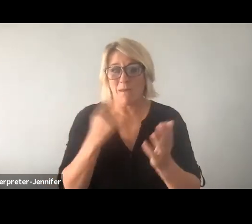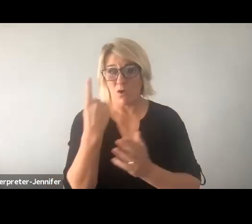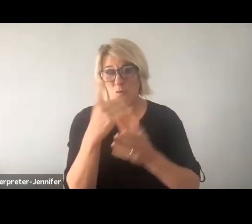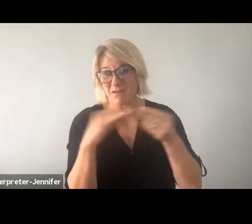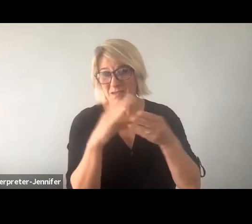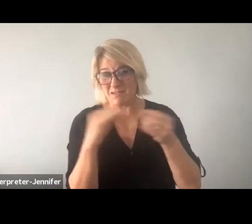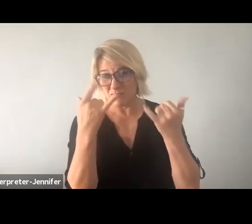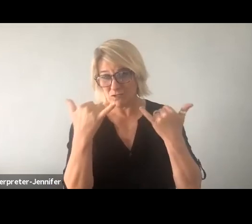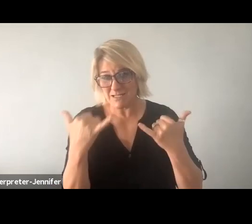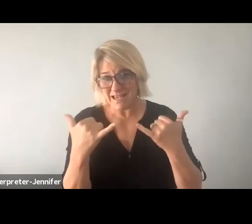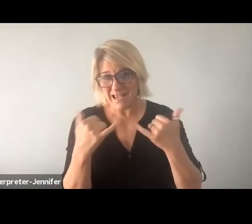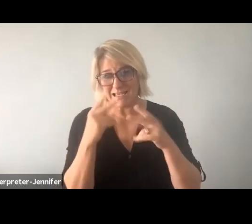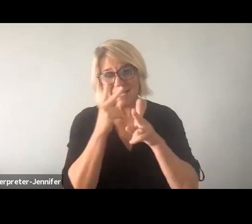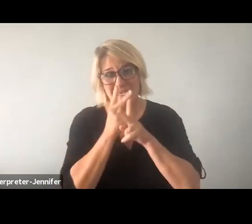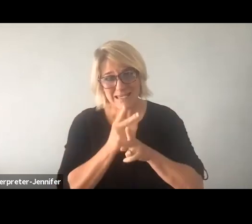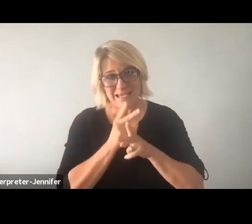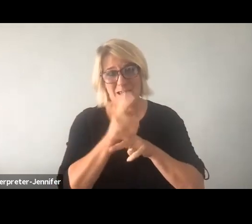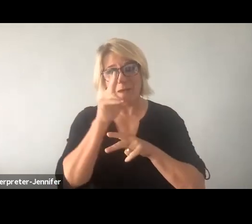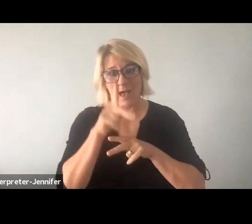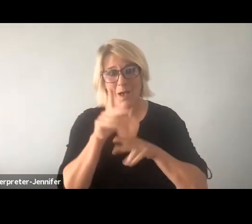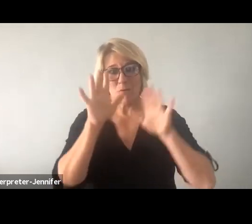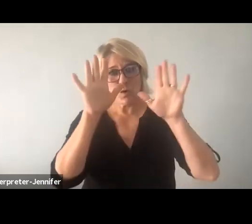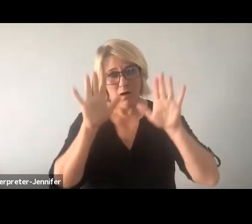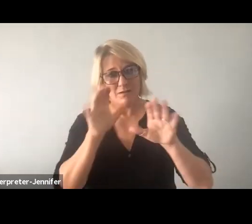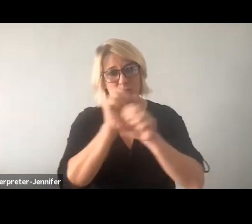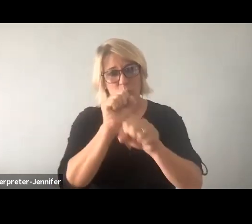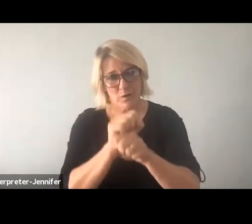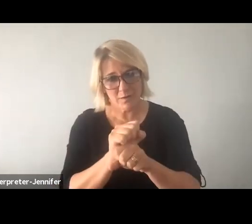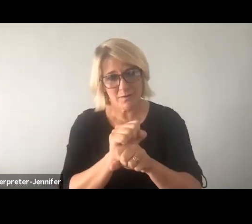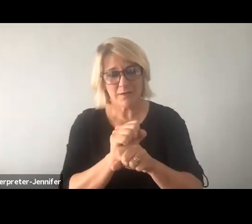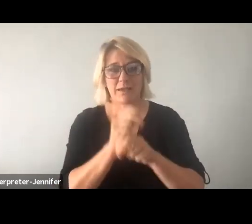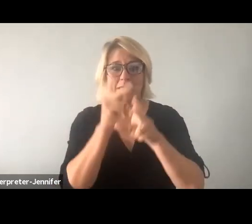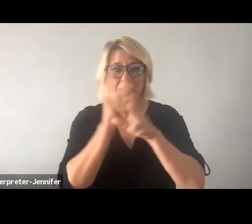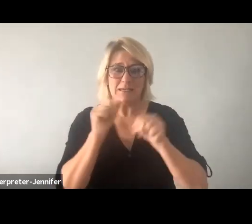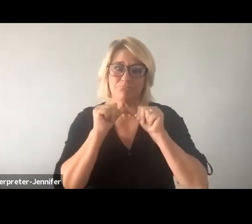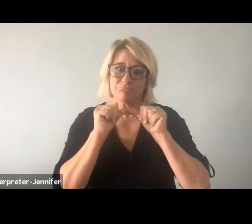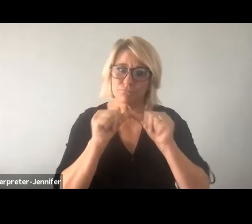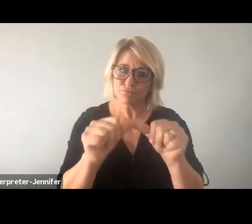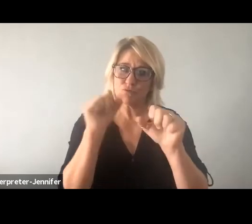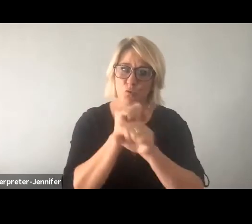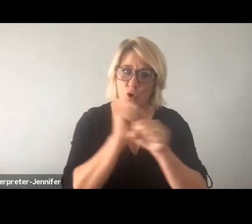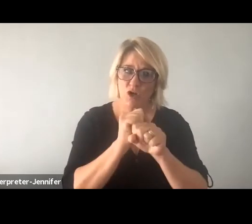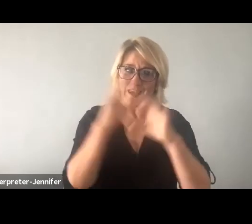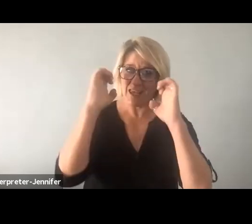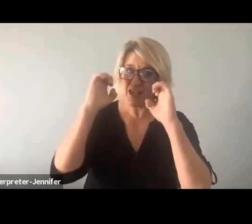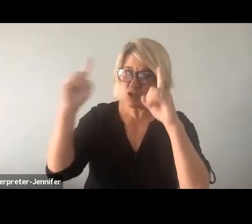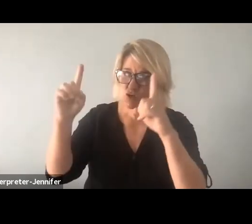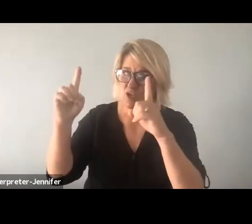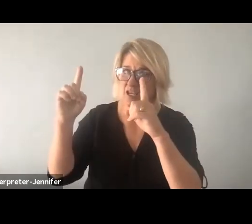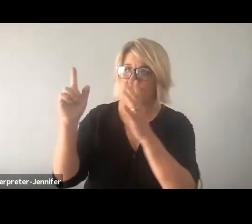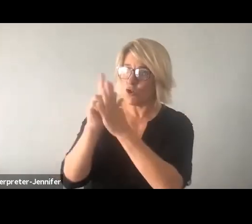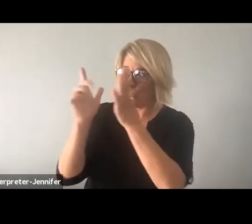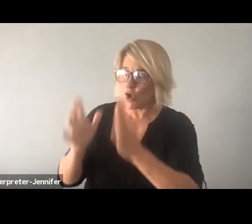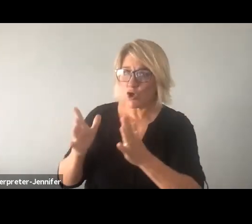you? Keep up your awesome work. Keep up the work that you're doing, educating lawmakers and the